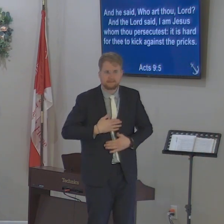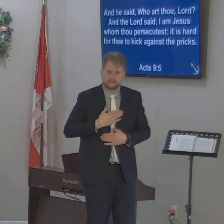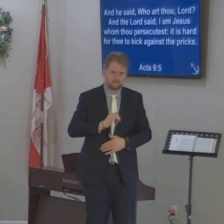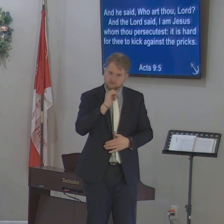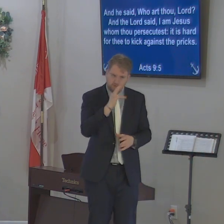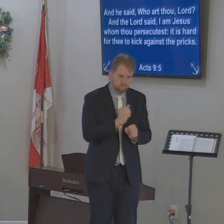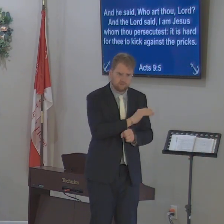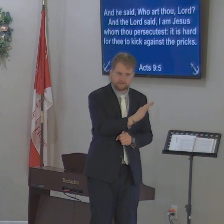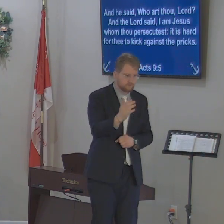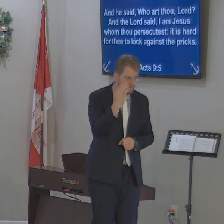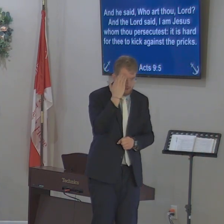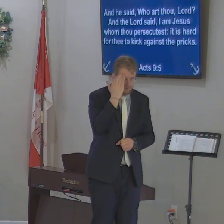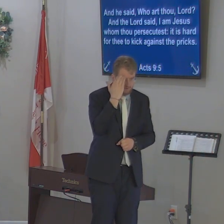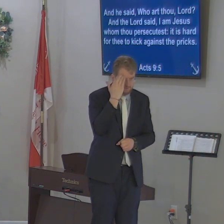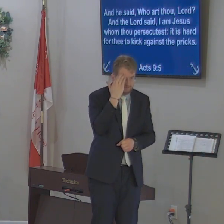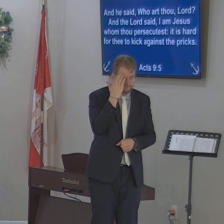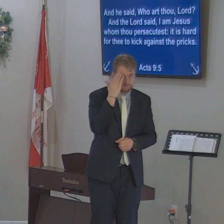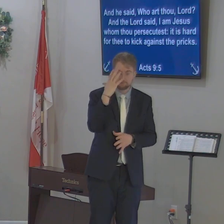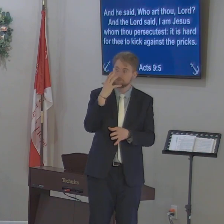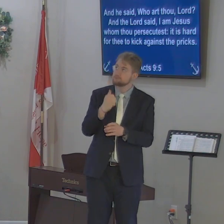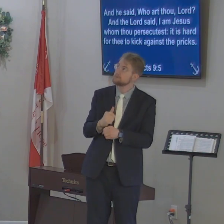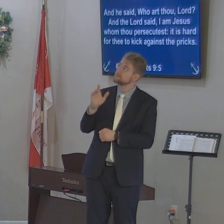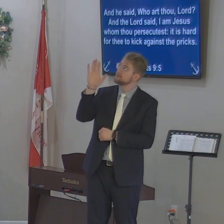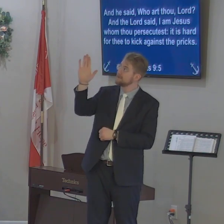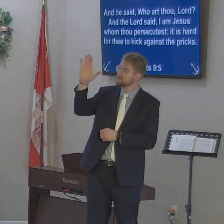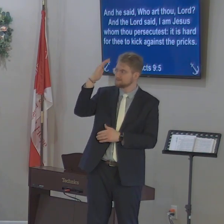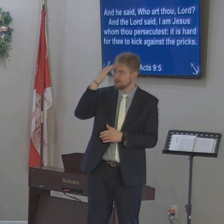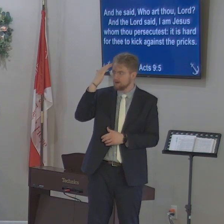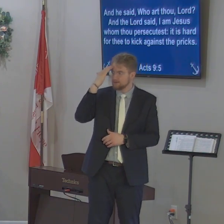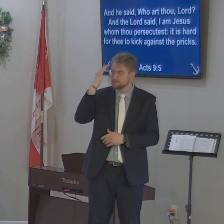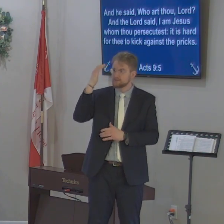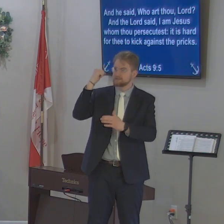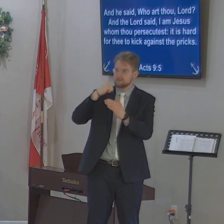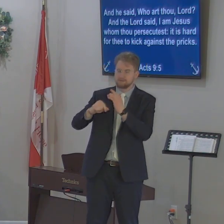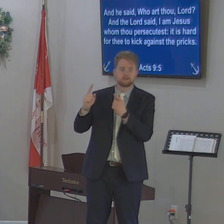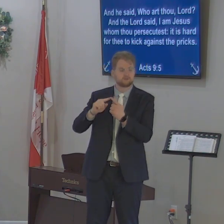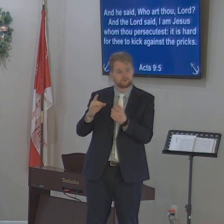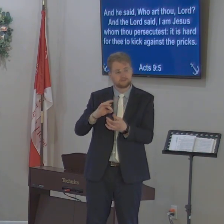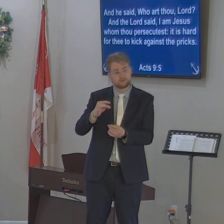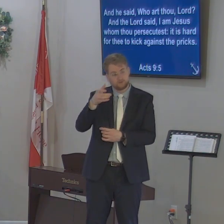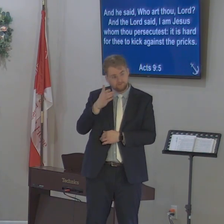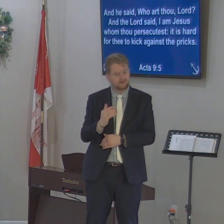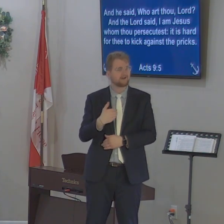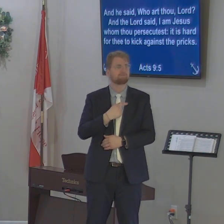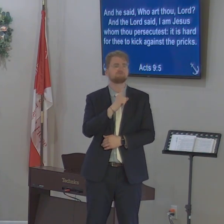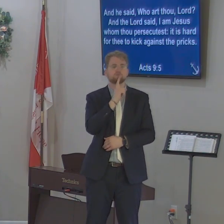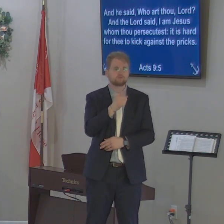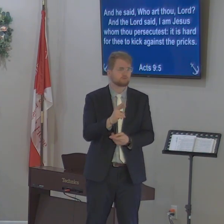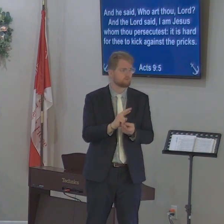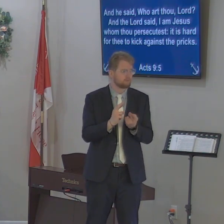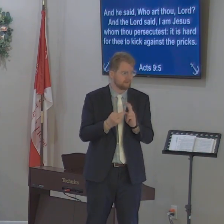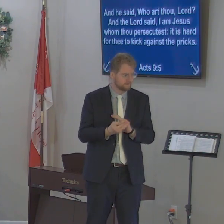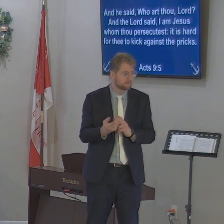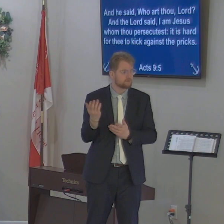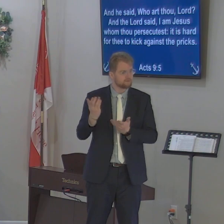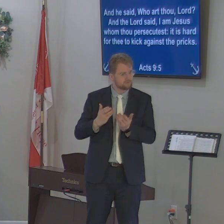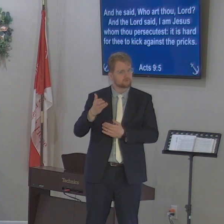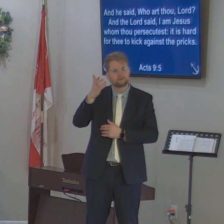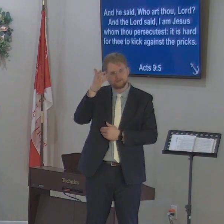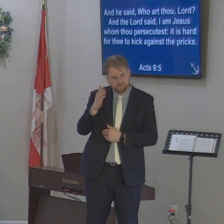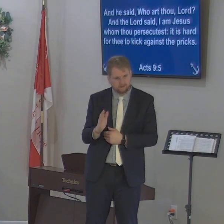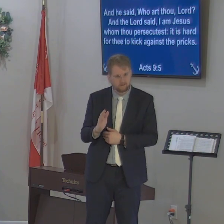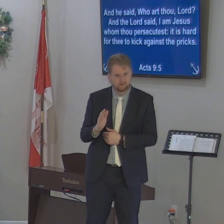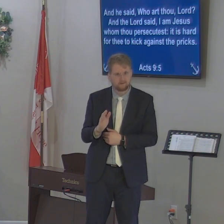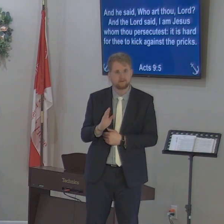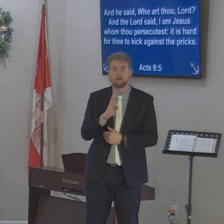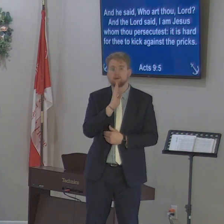knowledge. Take the knowledge, yield to the Holy Spirit of God, have true repentance, and serve God.